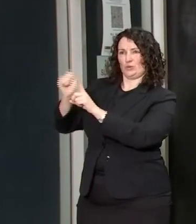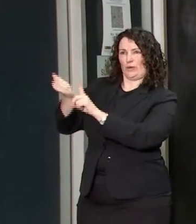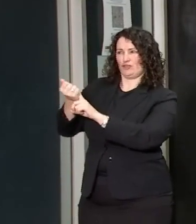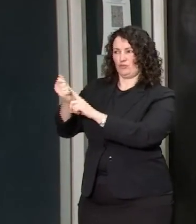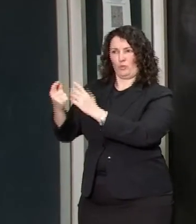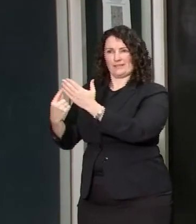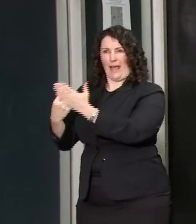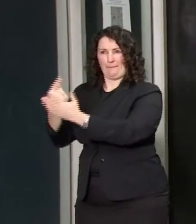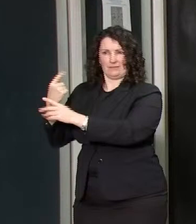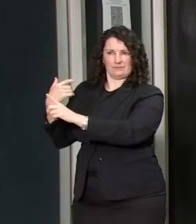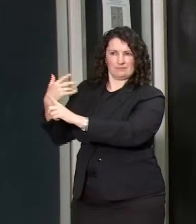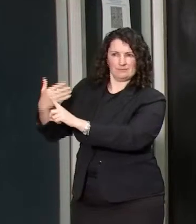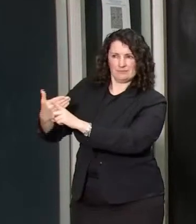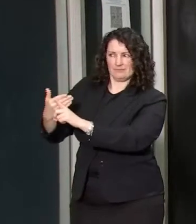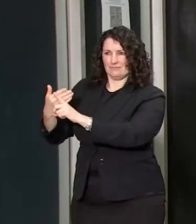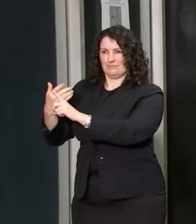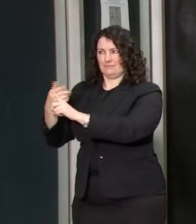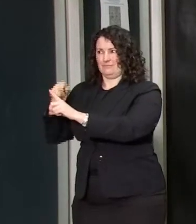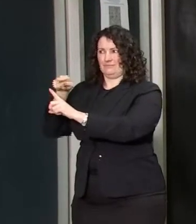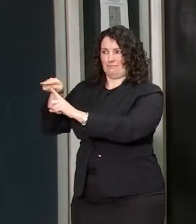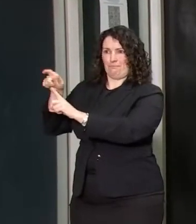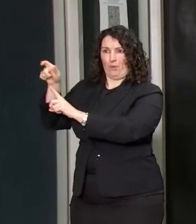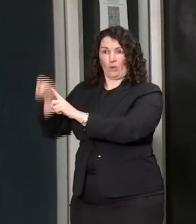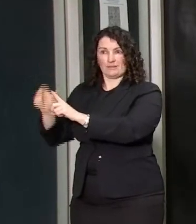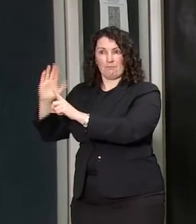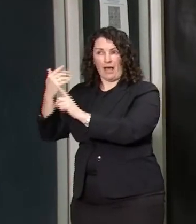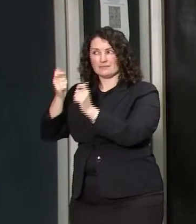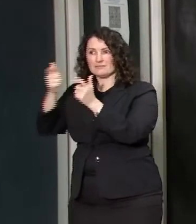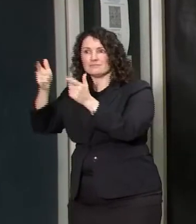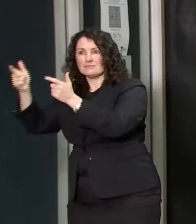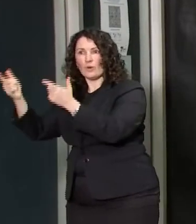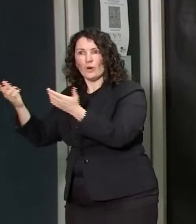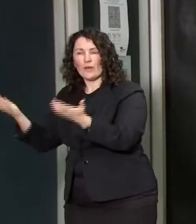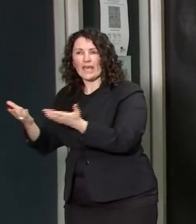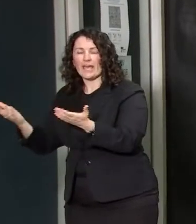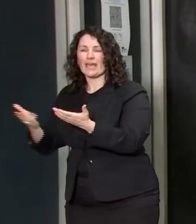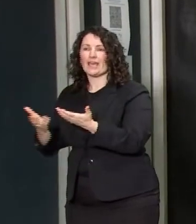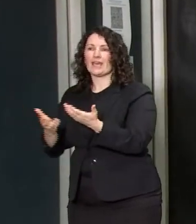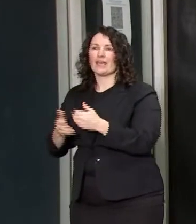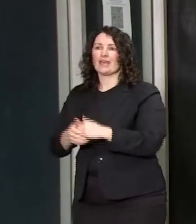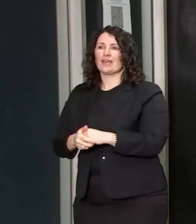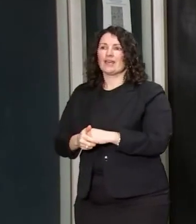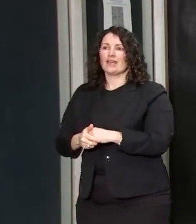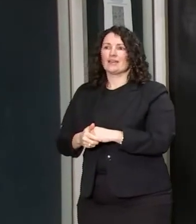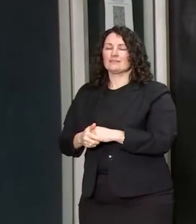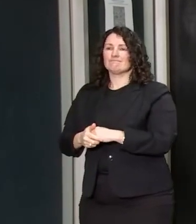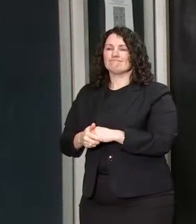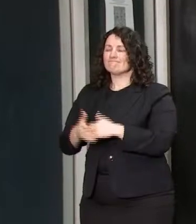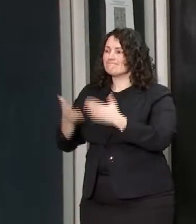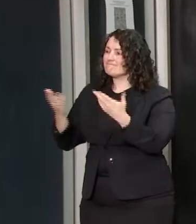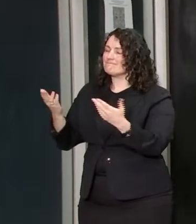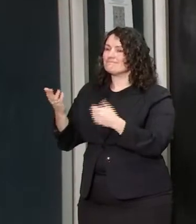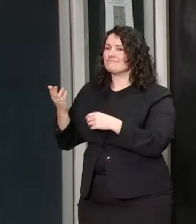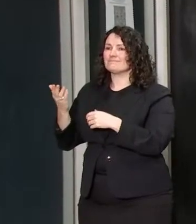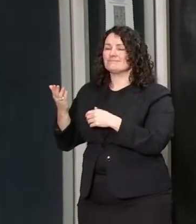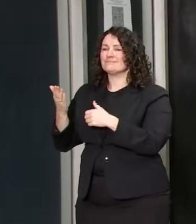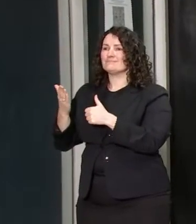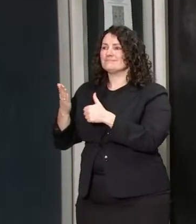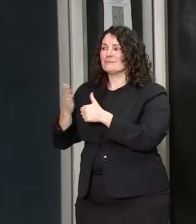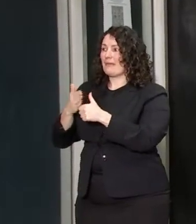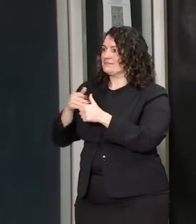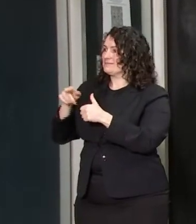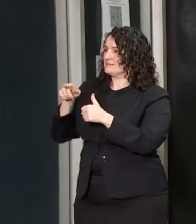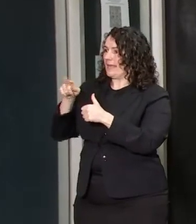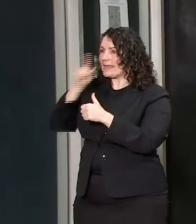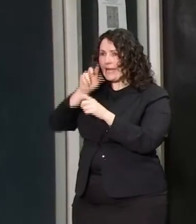will be mystery cases where there is quite a significant suggestion of where they might have picked it up geographically or otherwise.